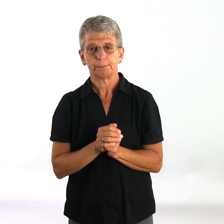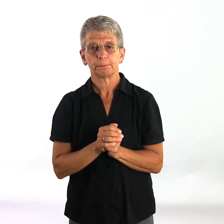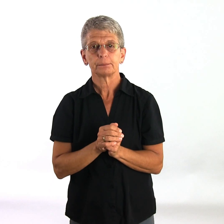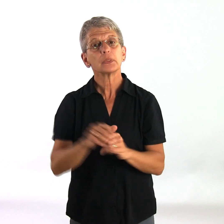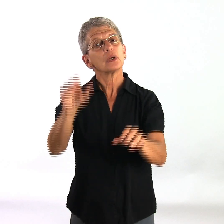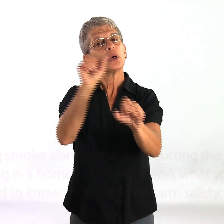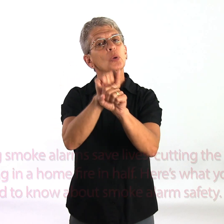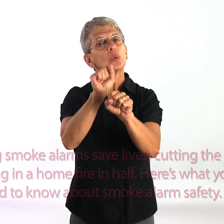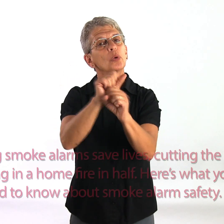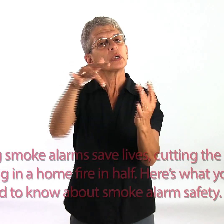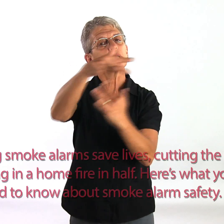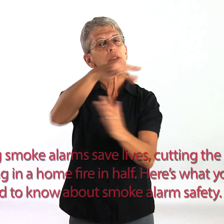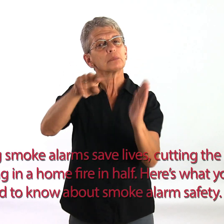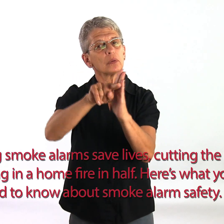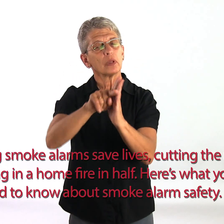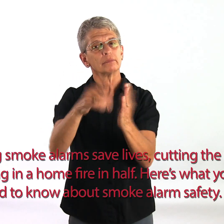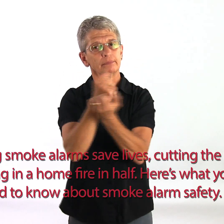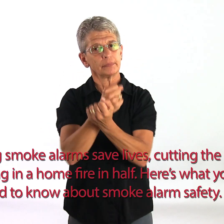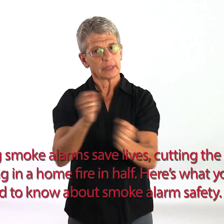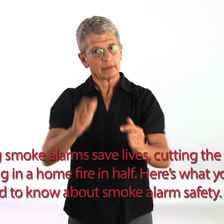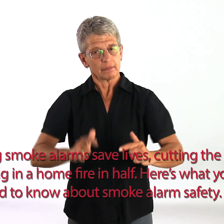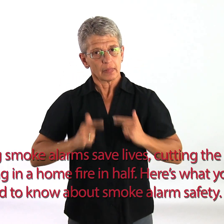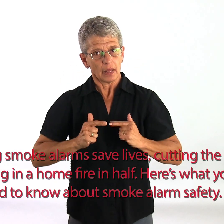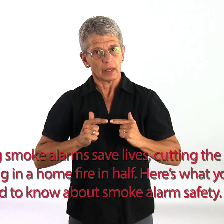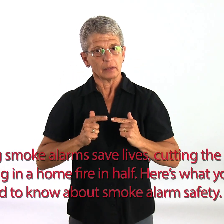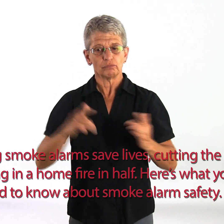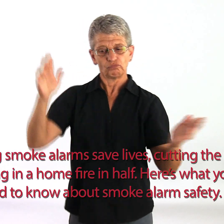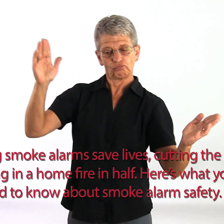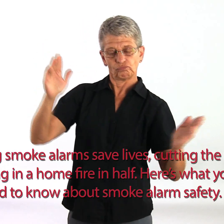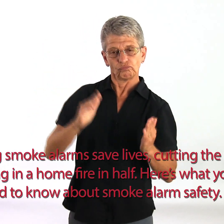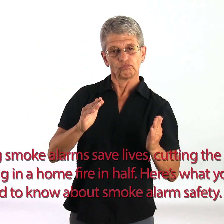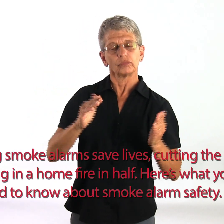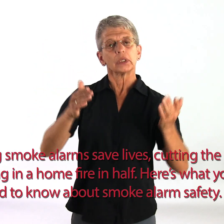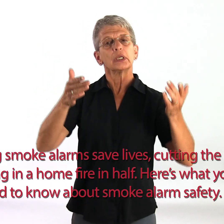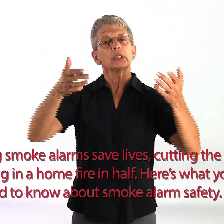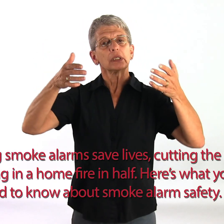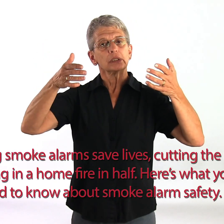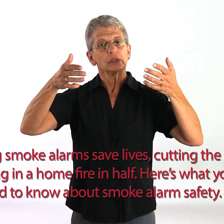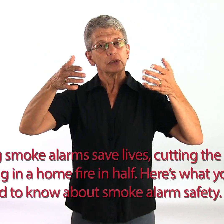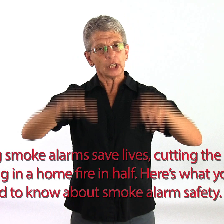Working smoke alarms save lives, cutting the risk of dying in a home fire in half.